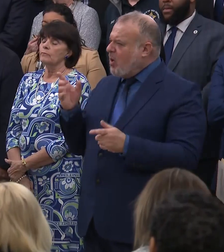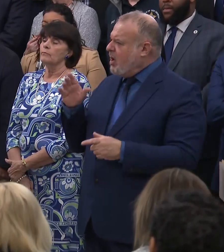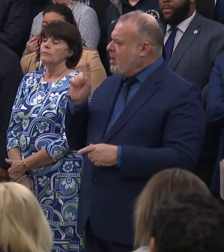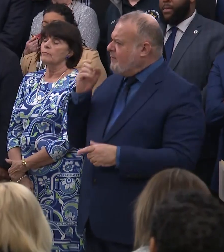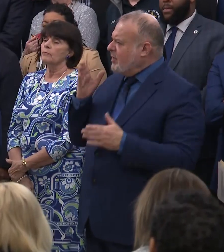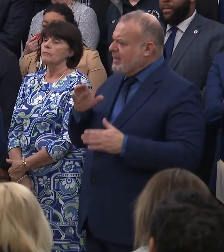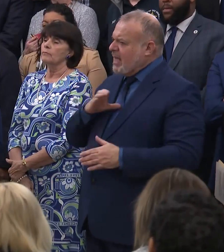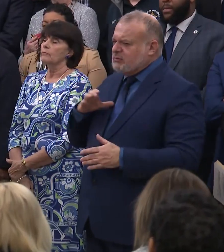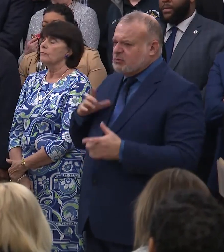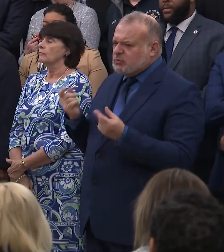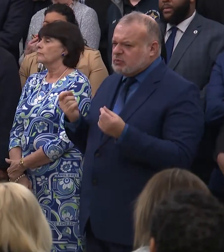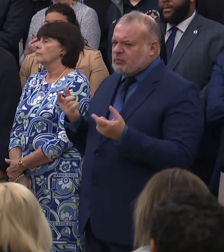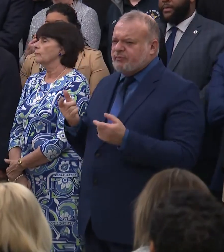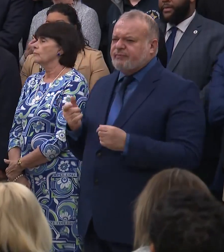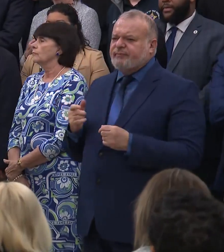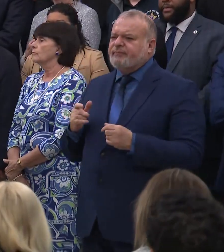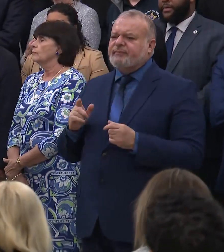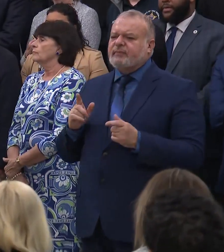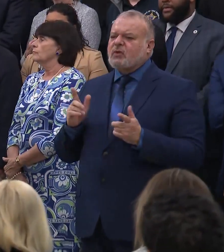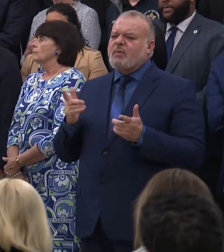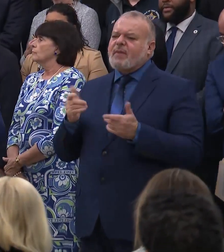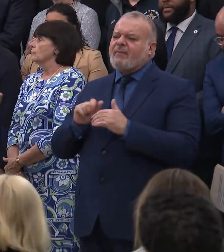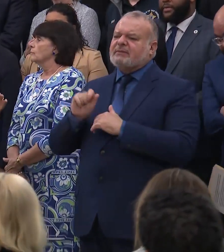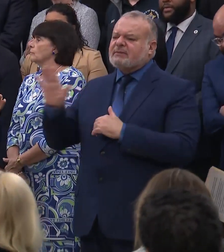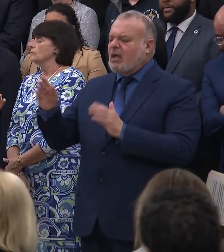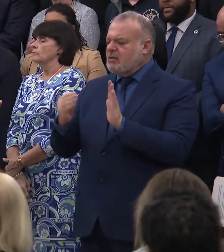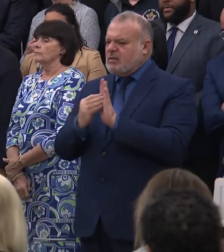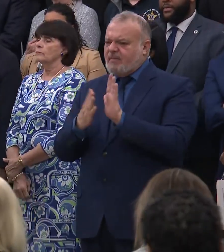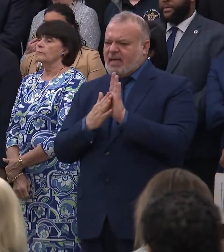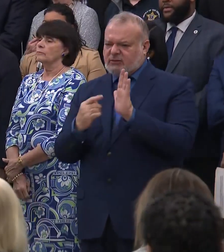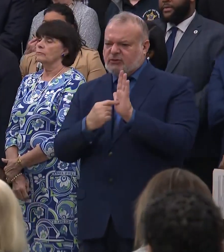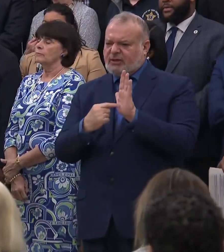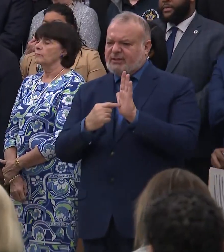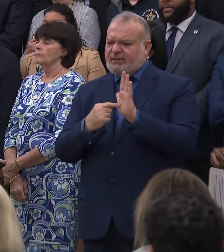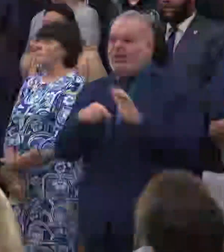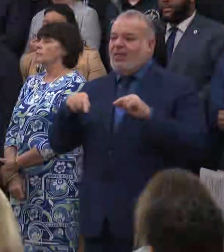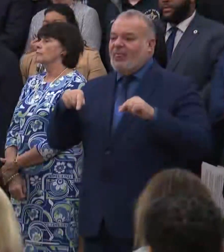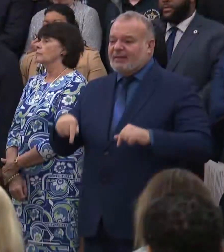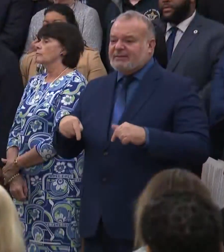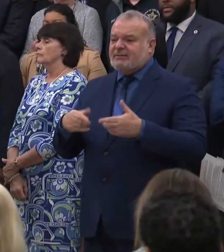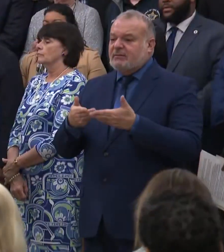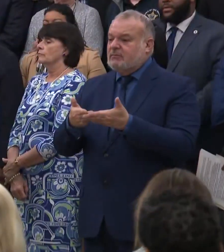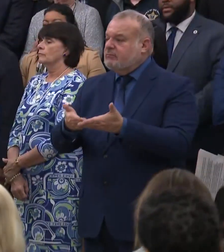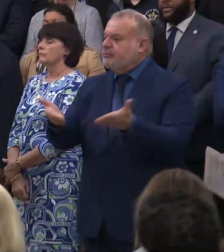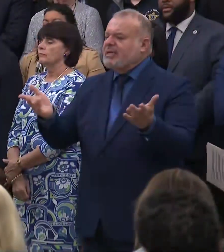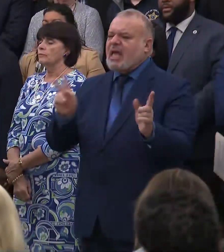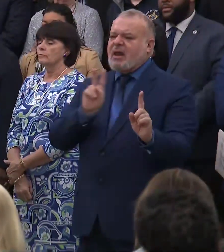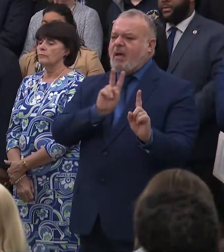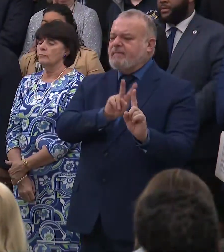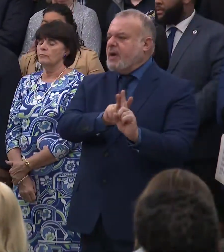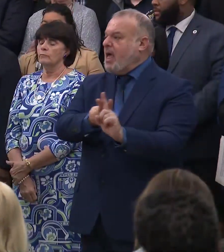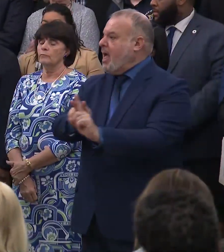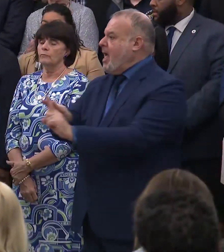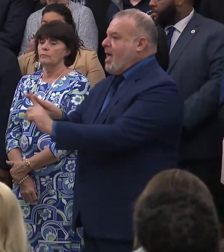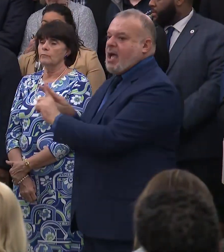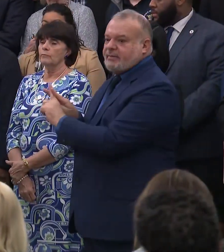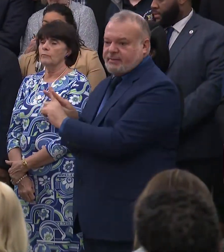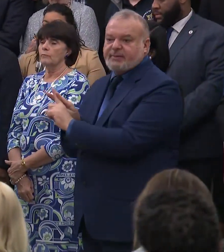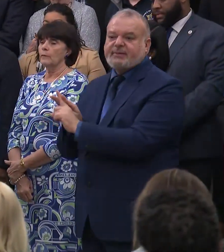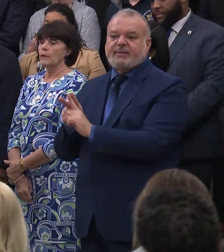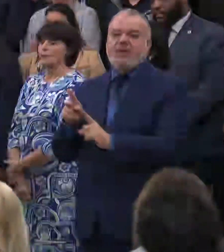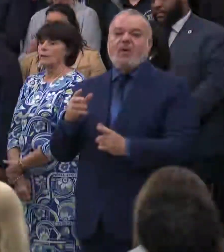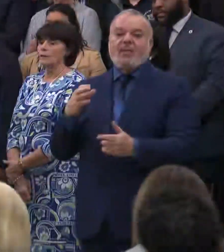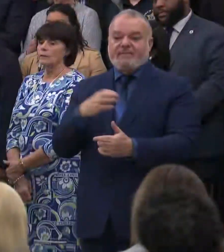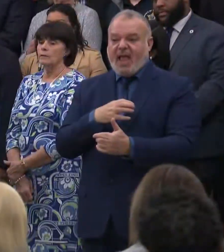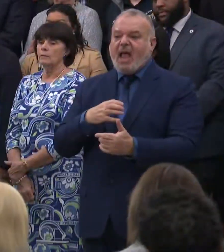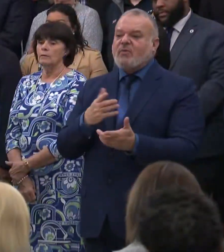that's why we act in this way. It's a blanket pardon. It's a power that I get to